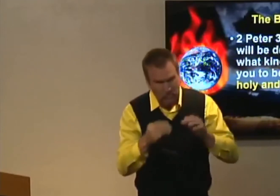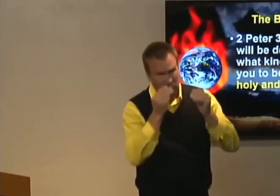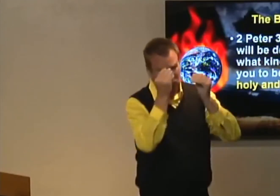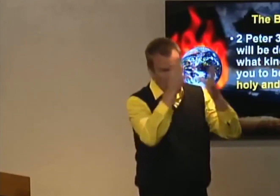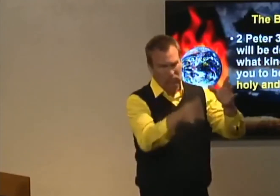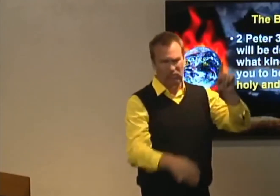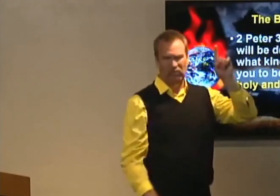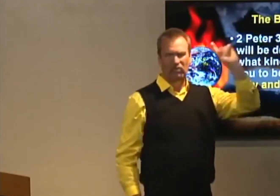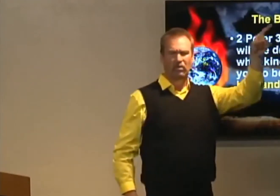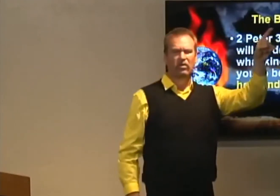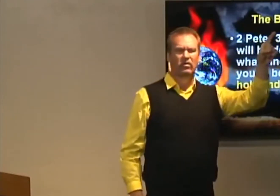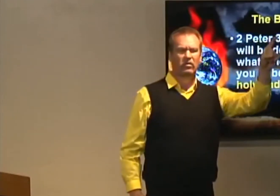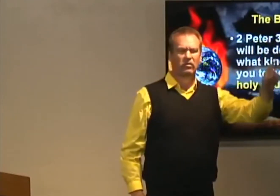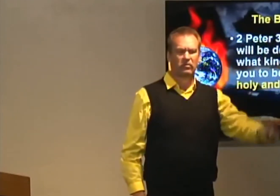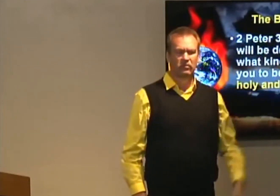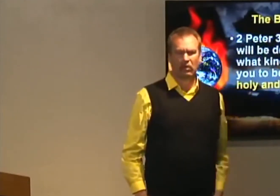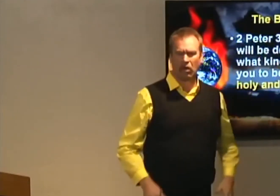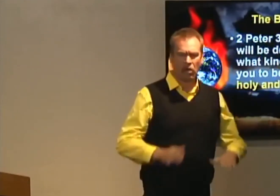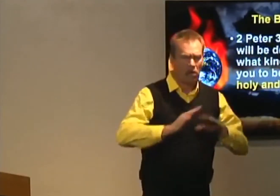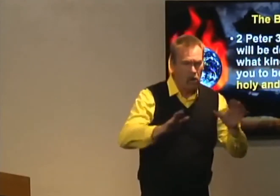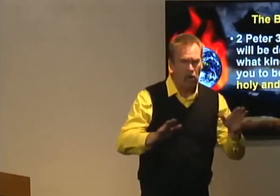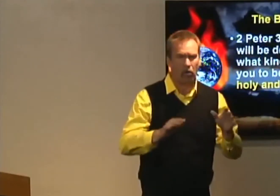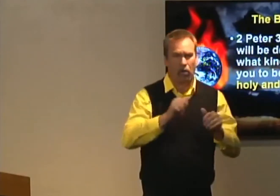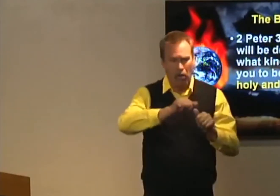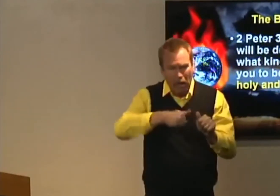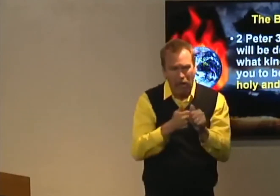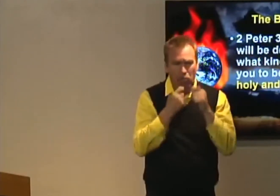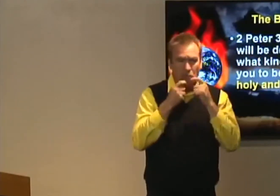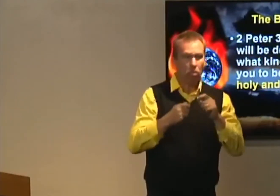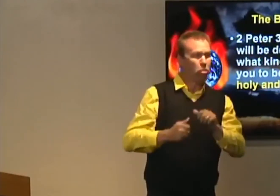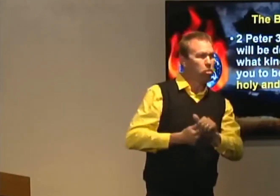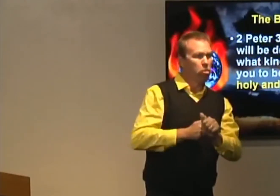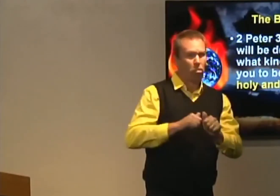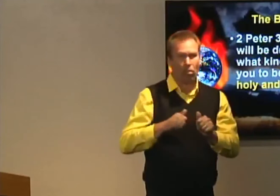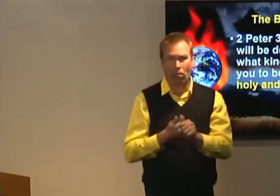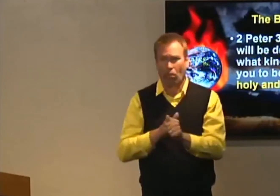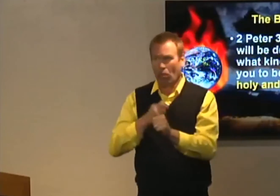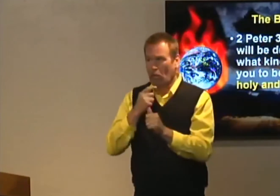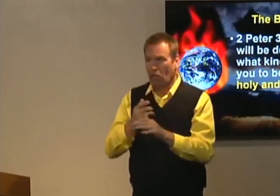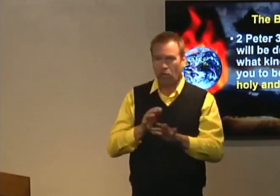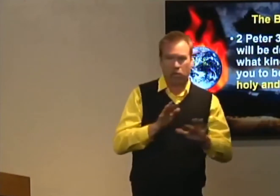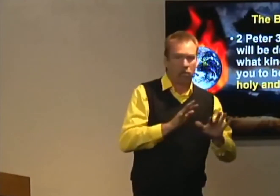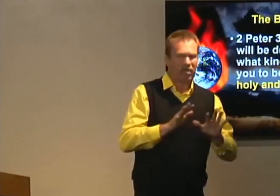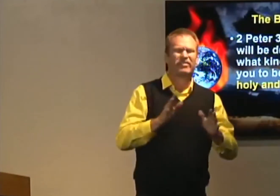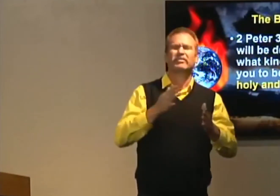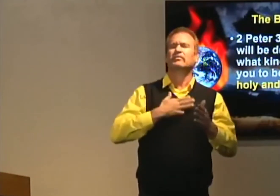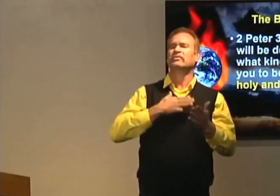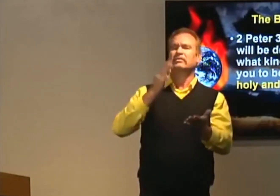Godly lives, a godly walk with him. There's no hiding behind anything. There's